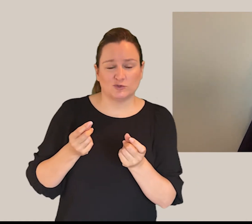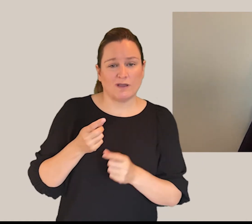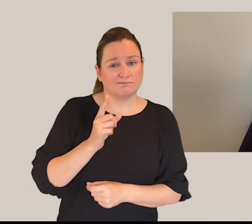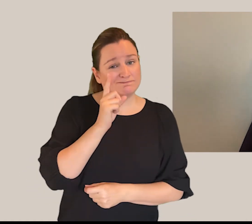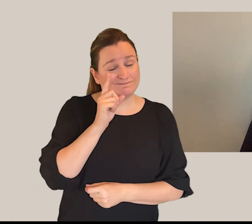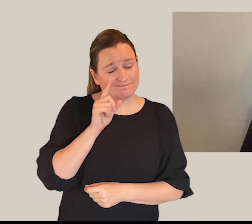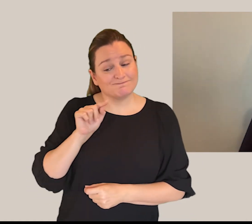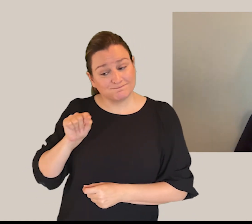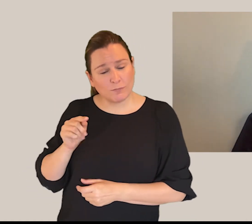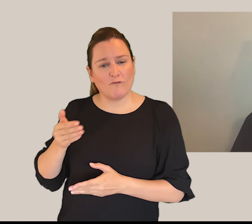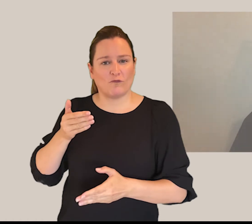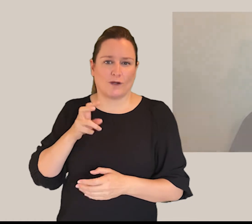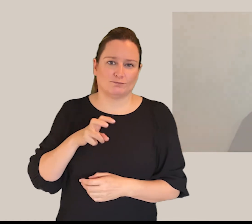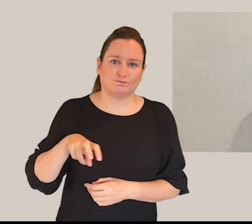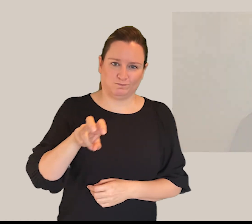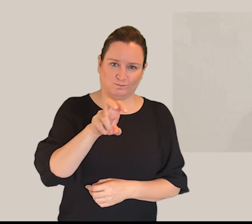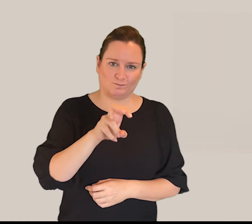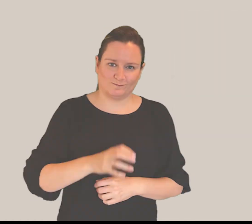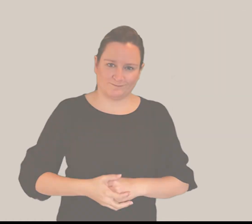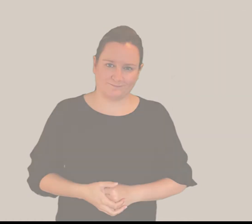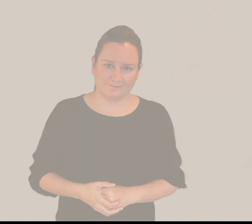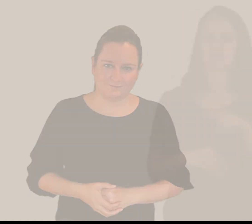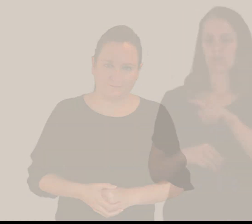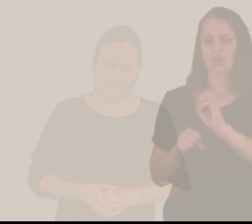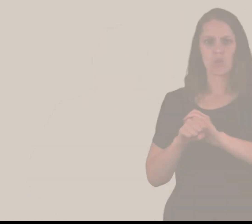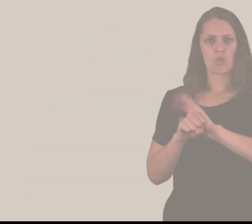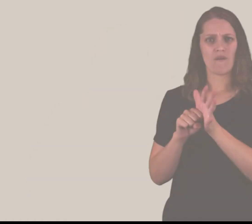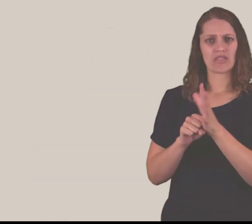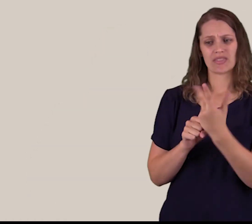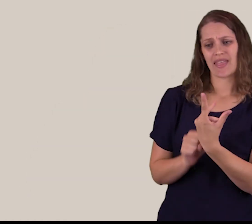in everybody's specific country.